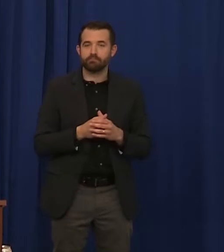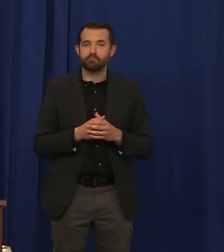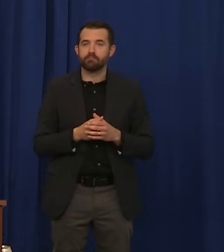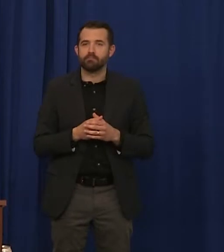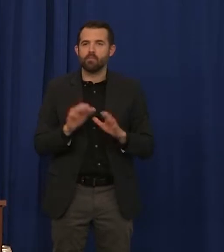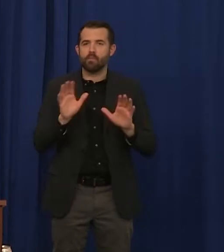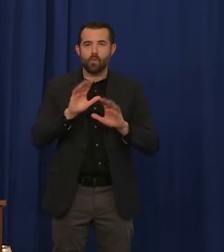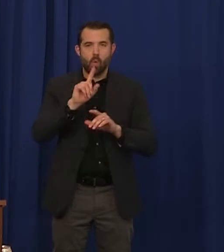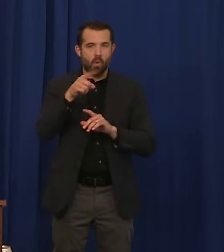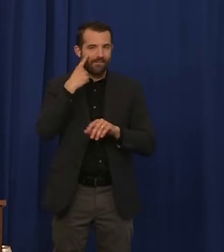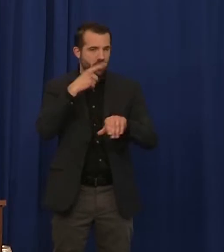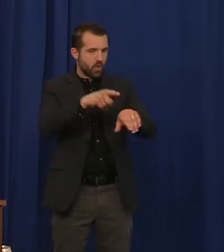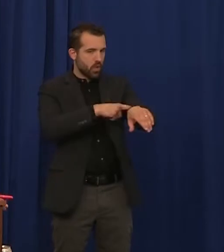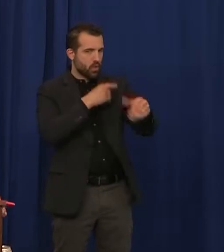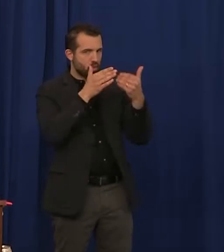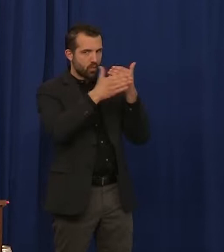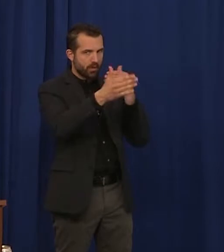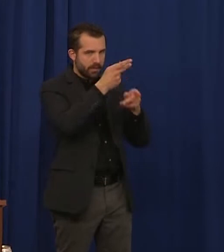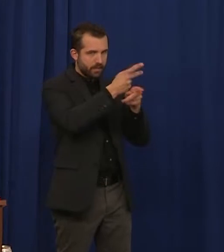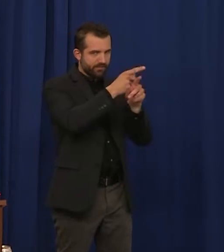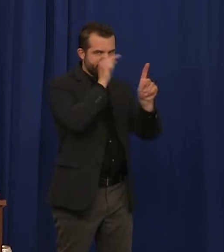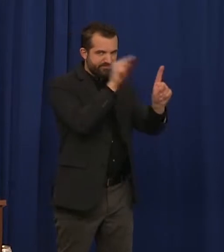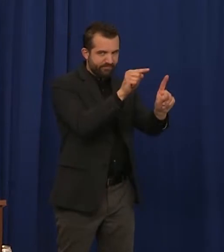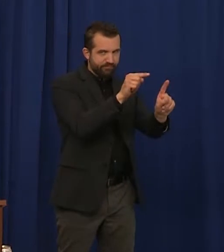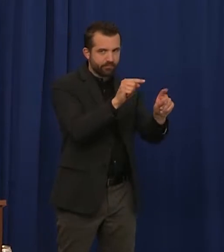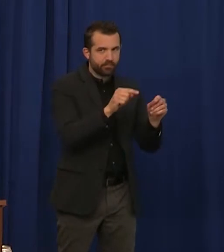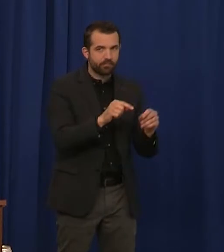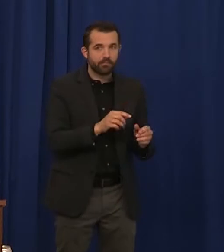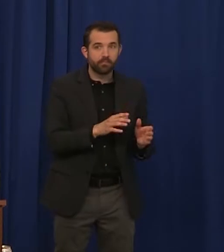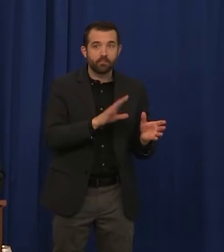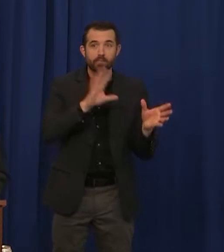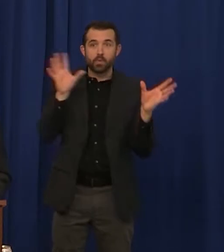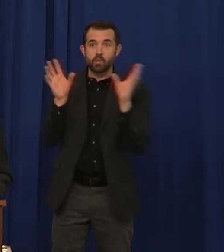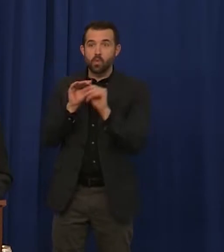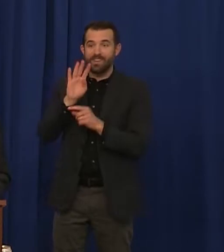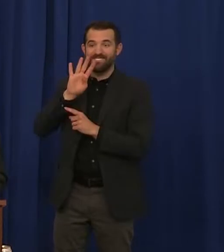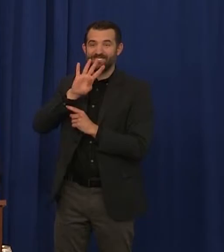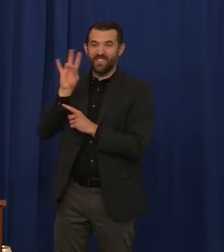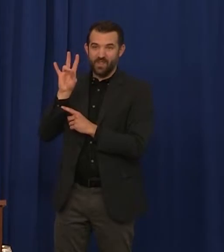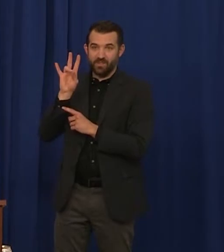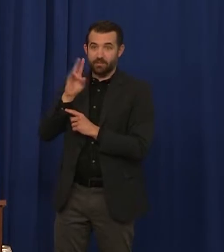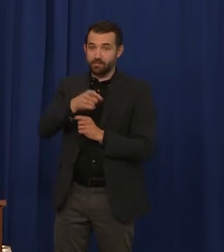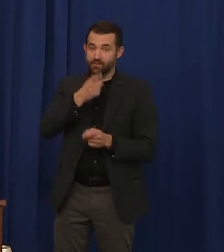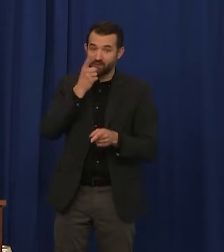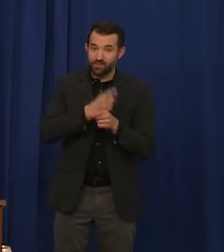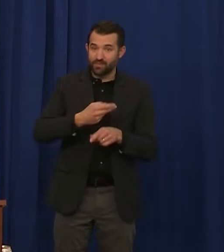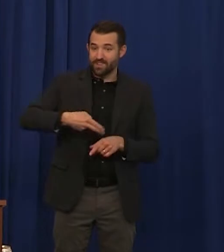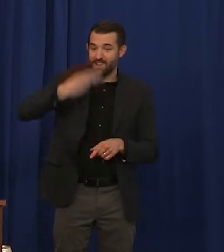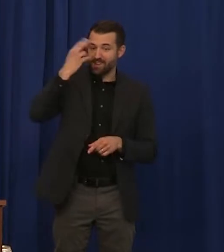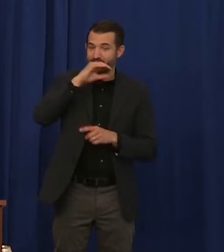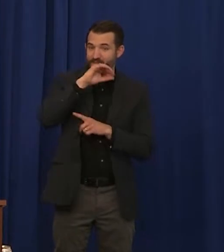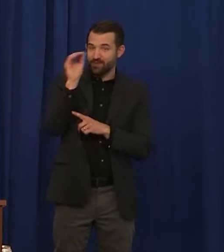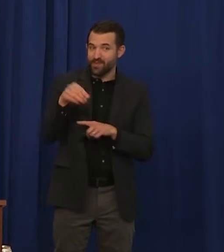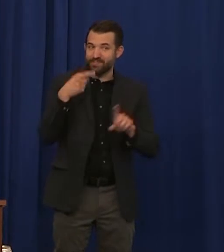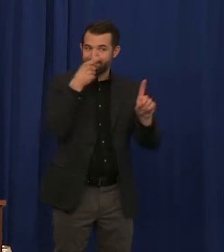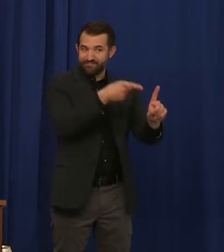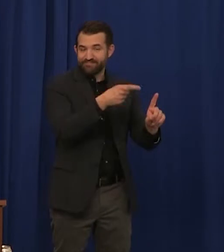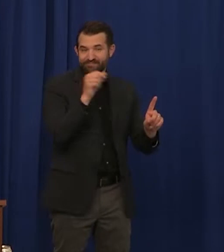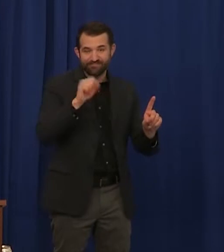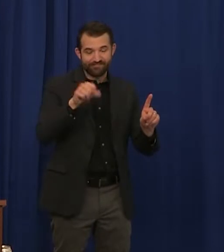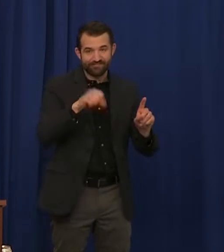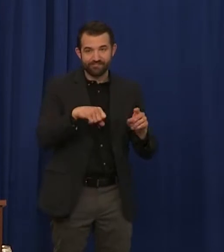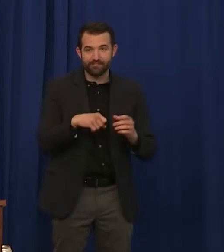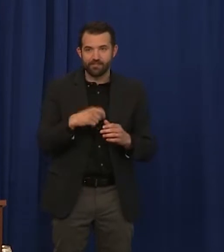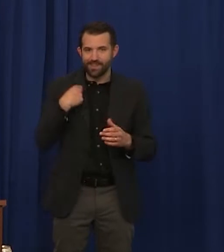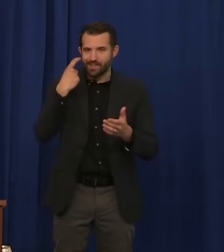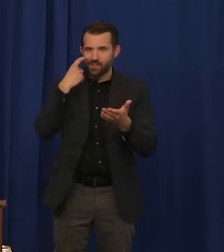care, and out of a total of 47. So that's a high percentage. And we certainly recognize